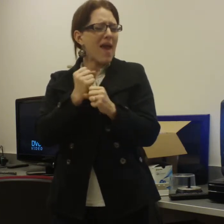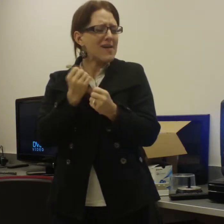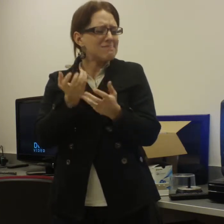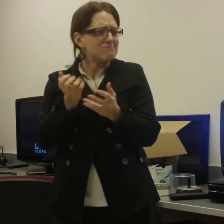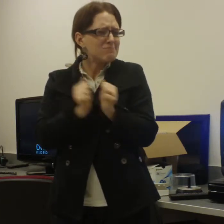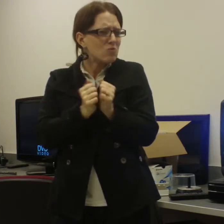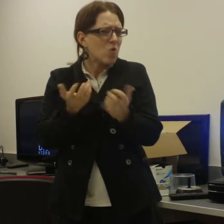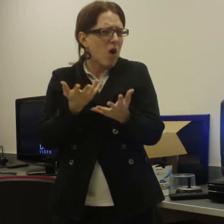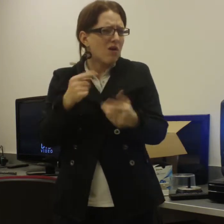hands.